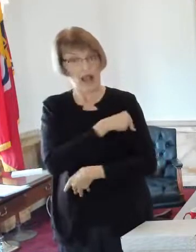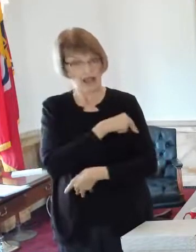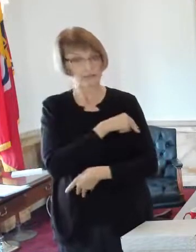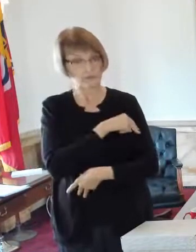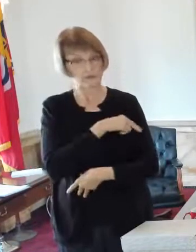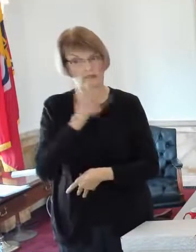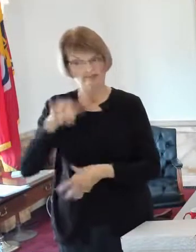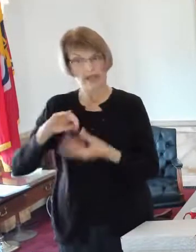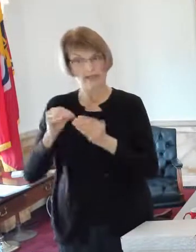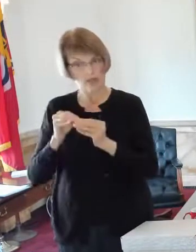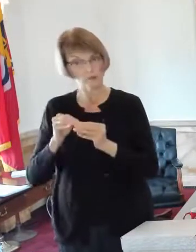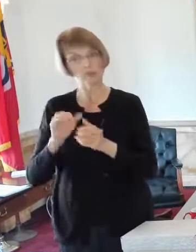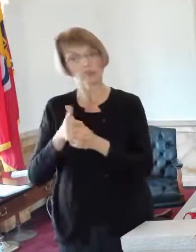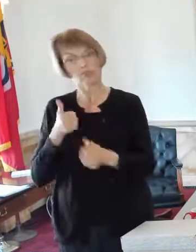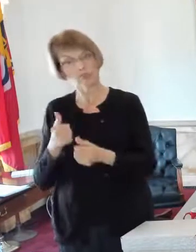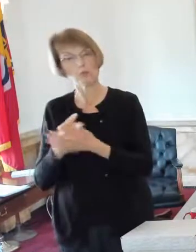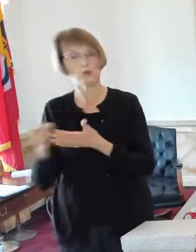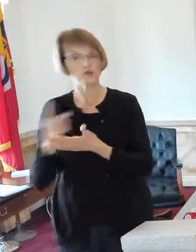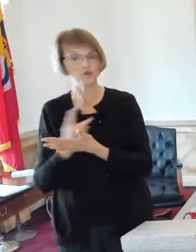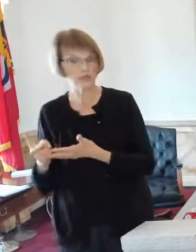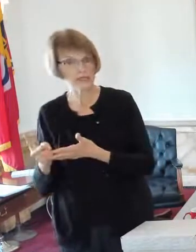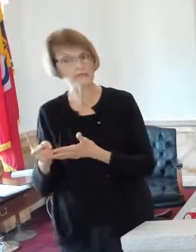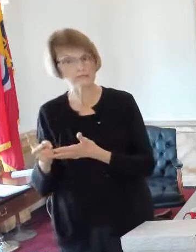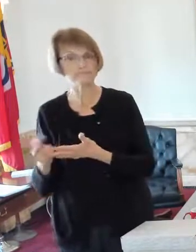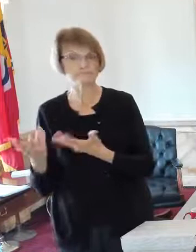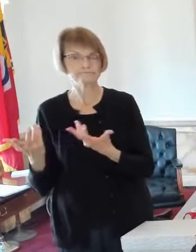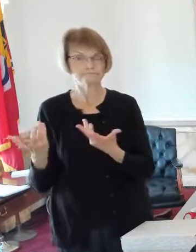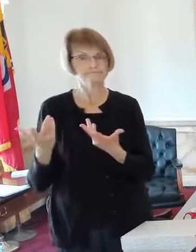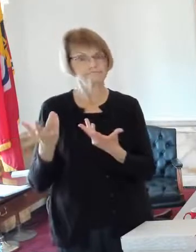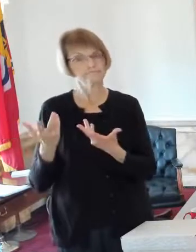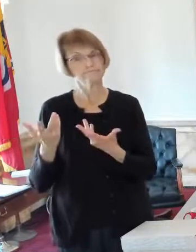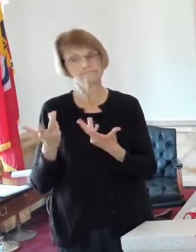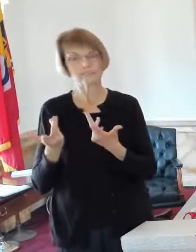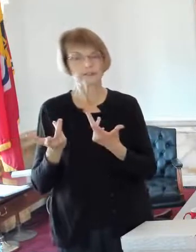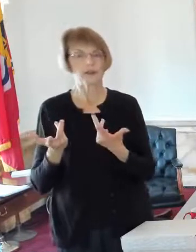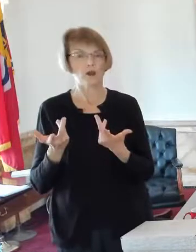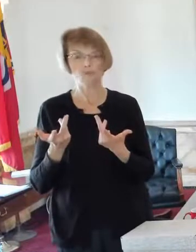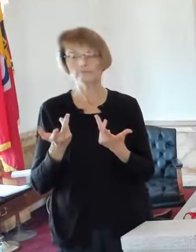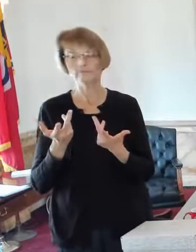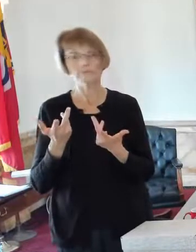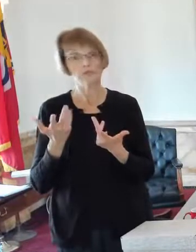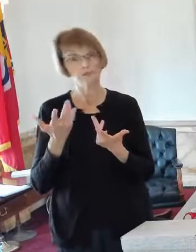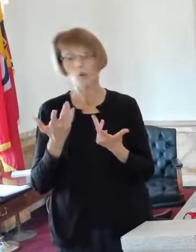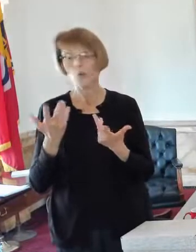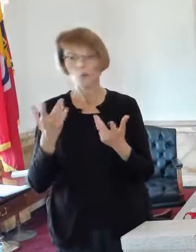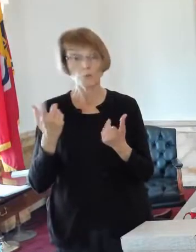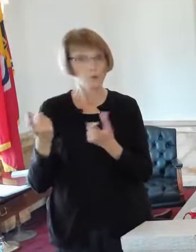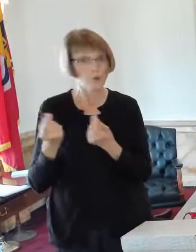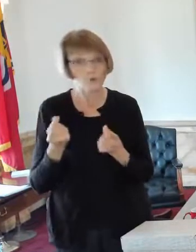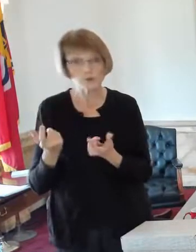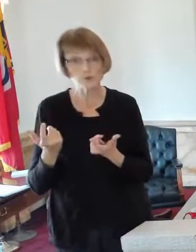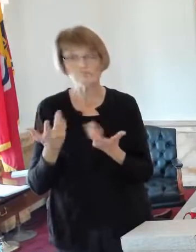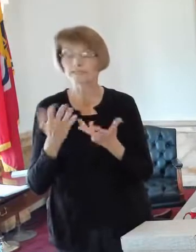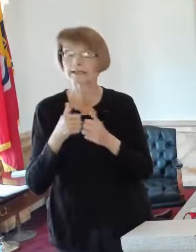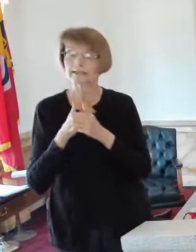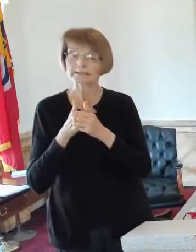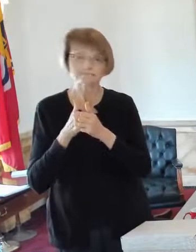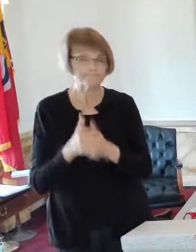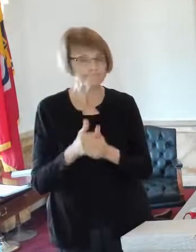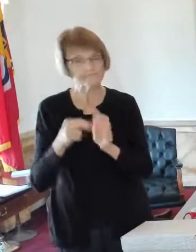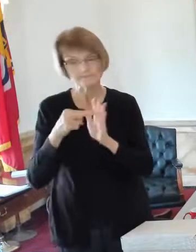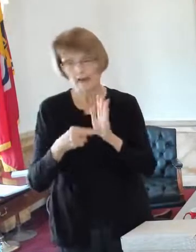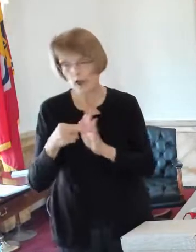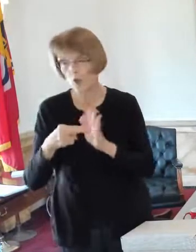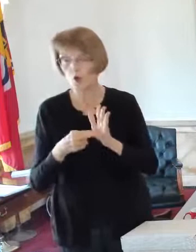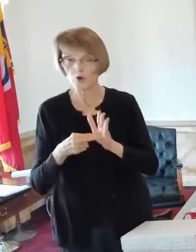new cases. So we just have to maintain the mitigation strategies. We have to continue to wear our